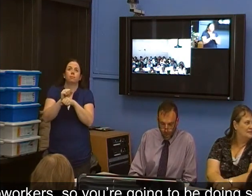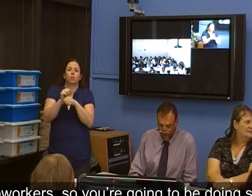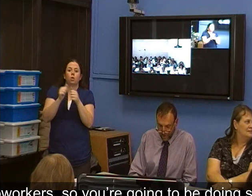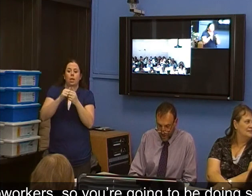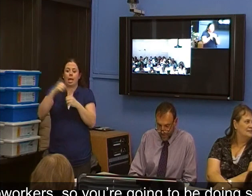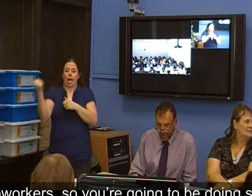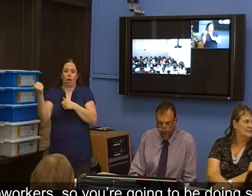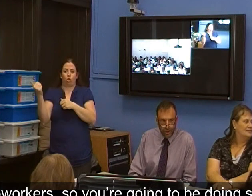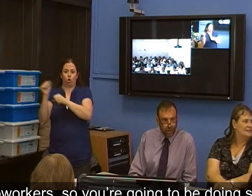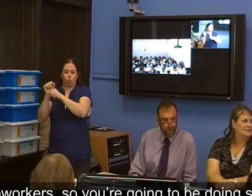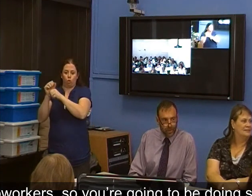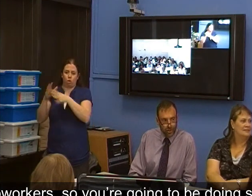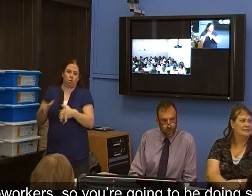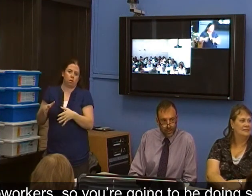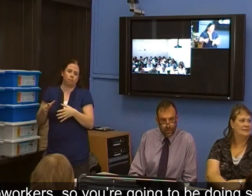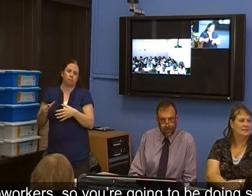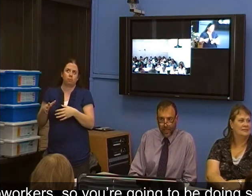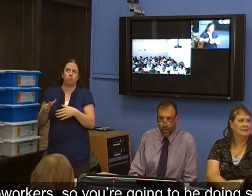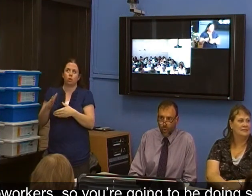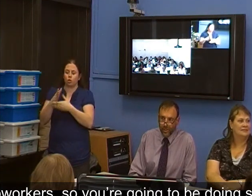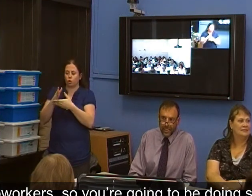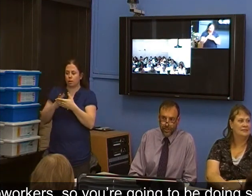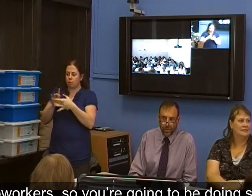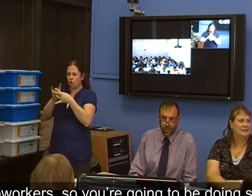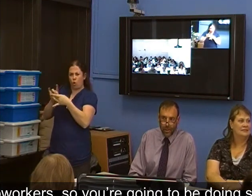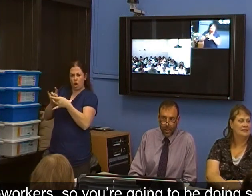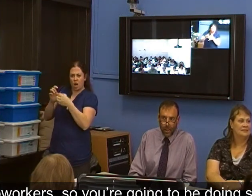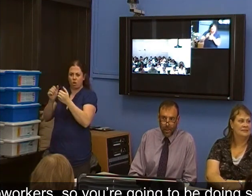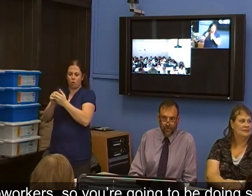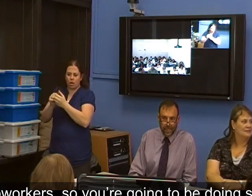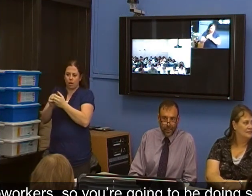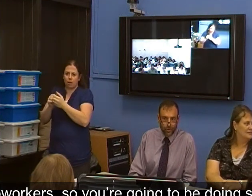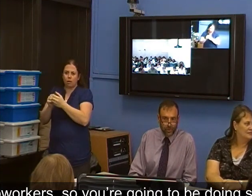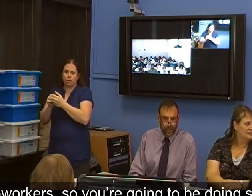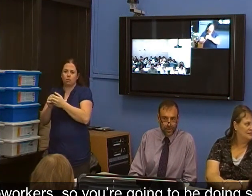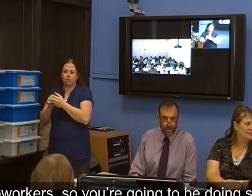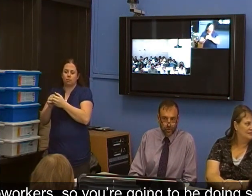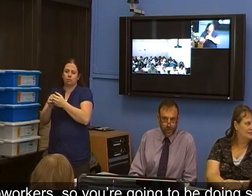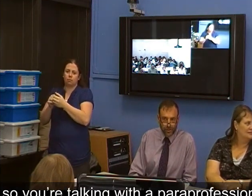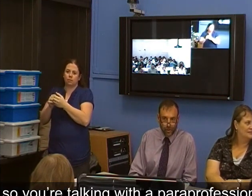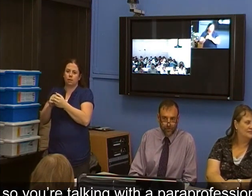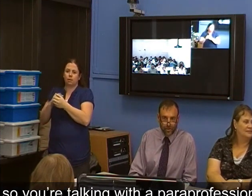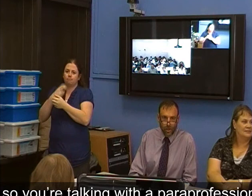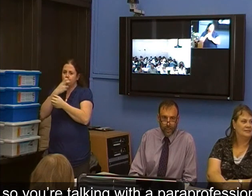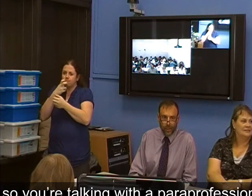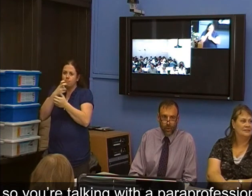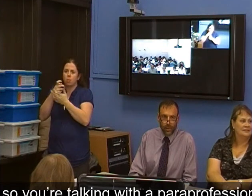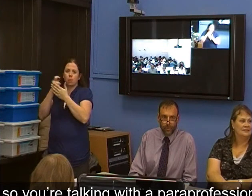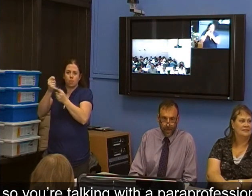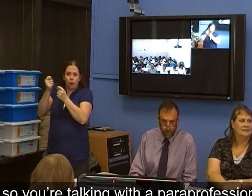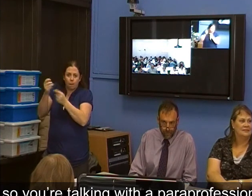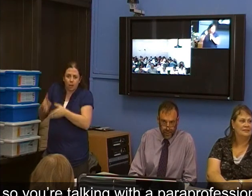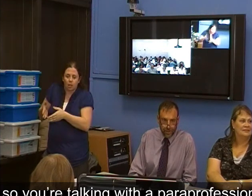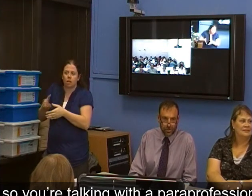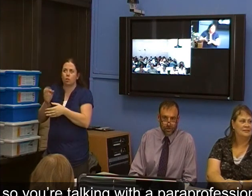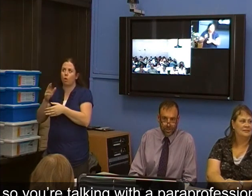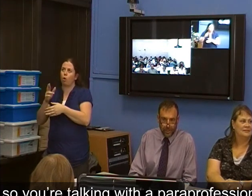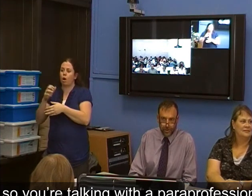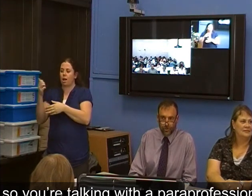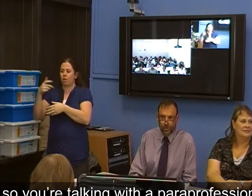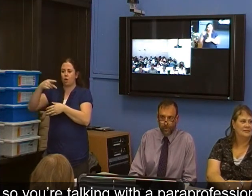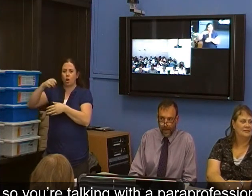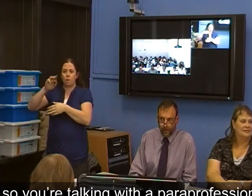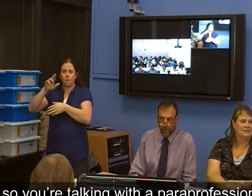co-workers. So you're going to be doing some of that coordination of that health-related service. So if you're talking with the paraprofessionals,